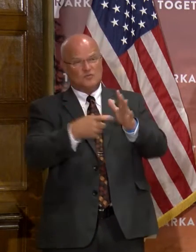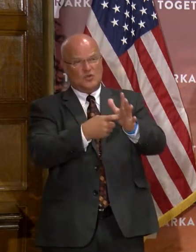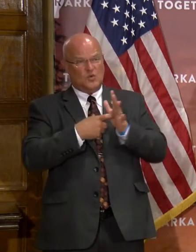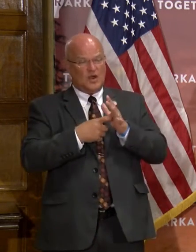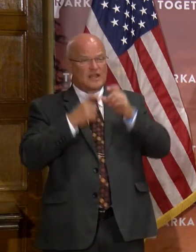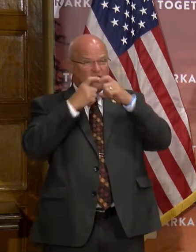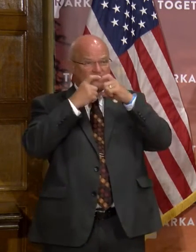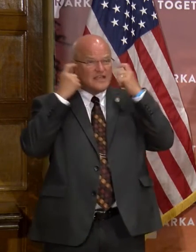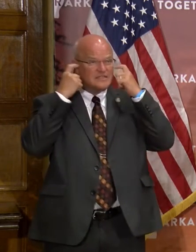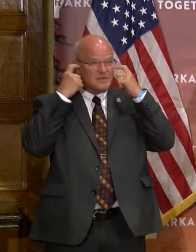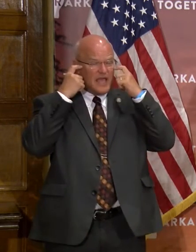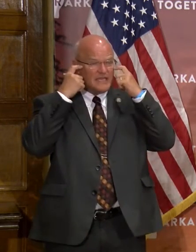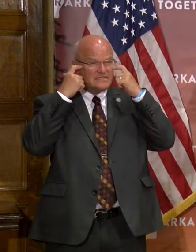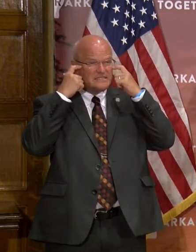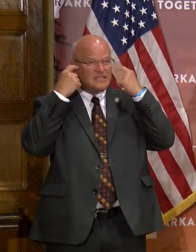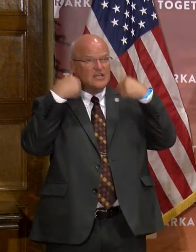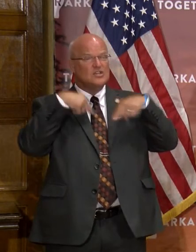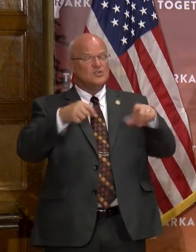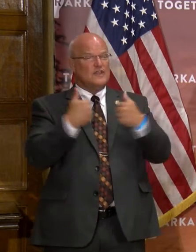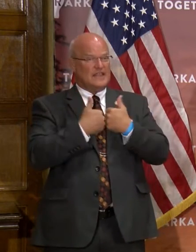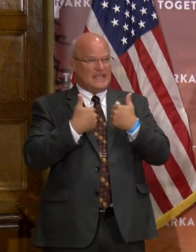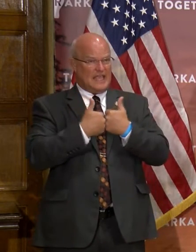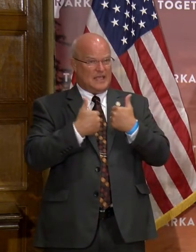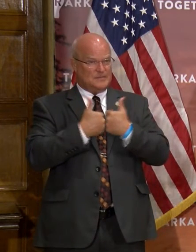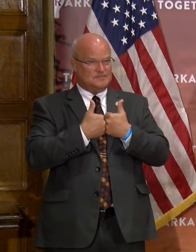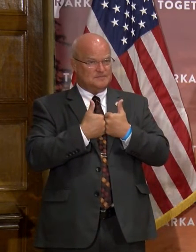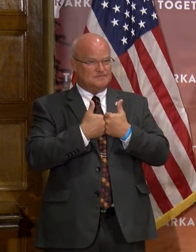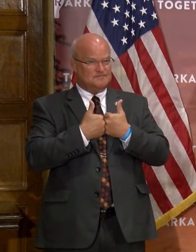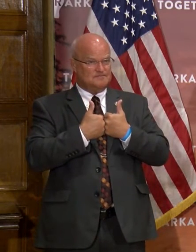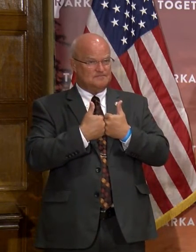required to wear face masks during the game?